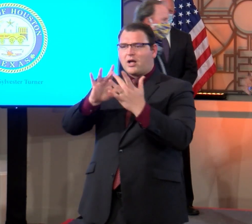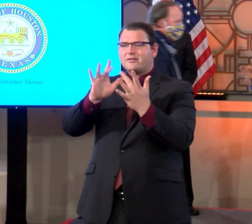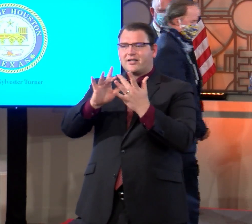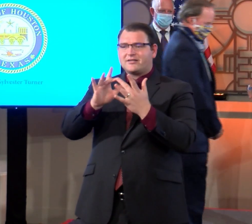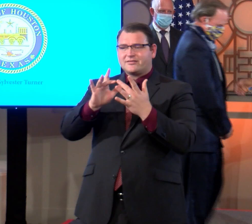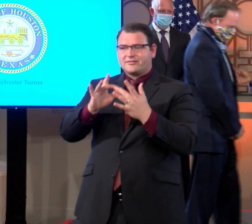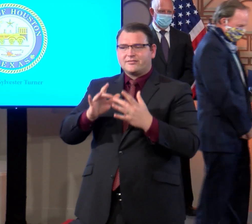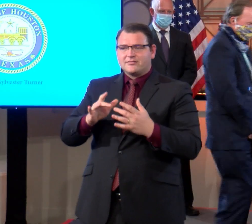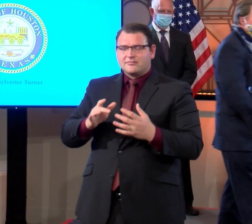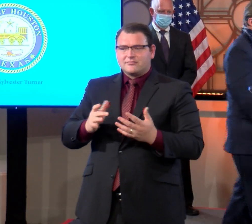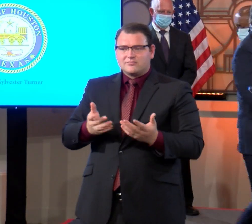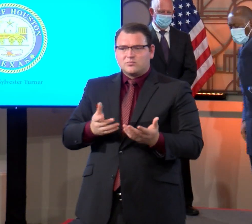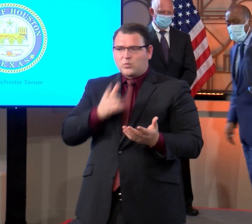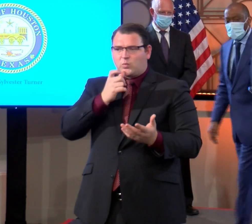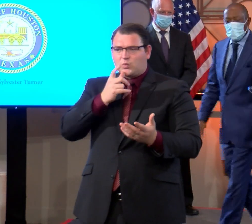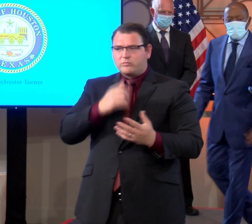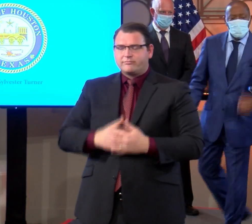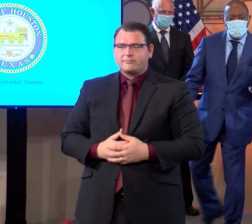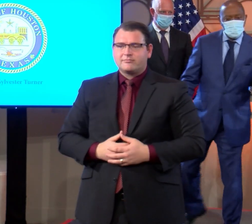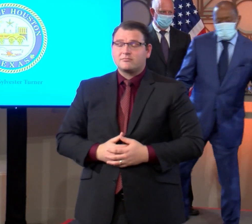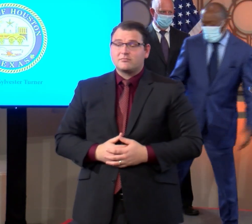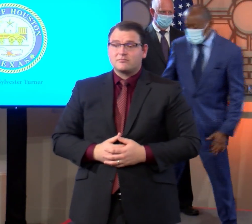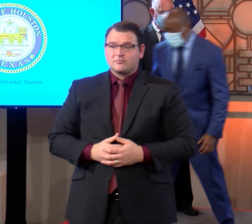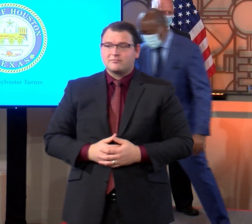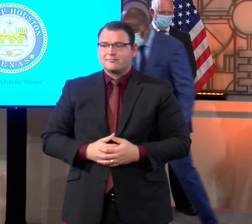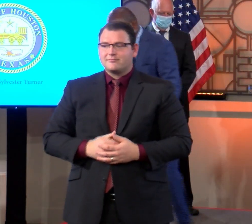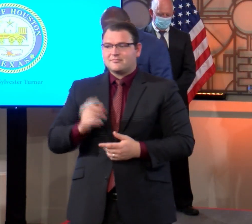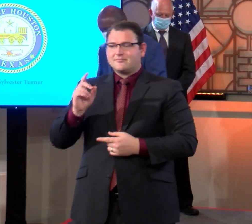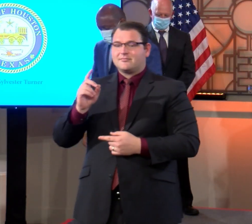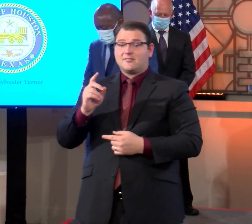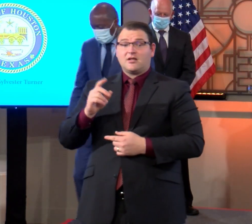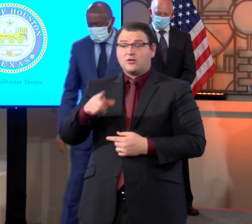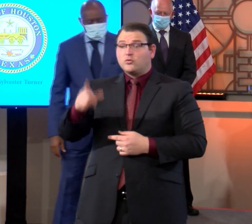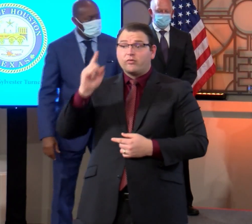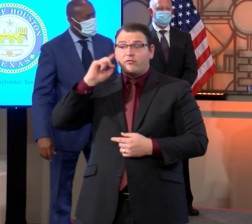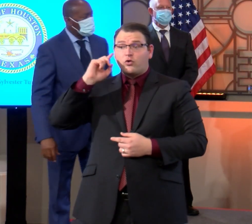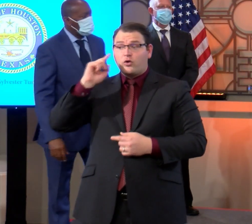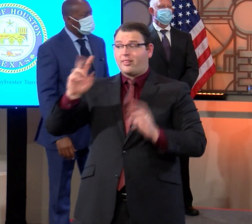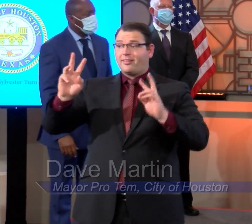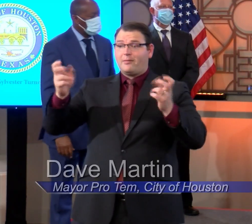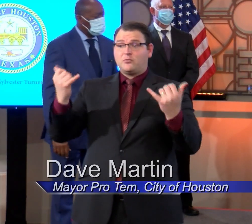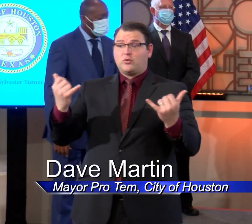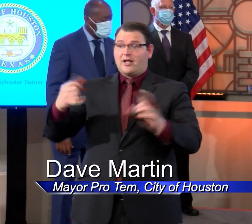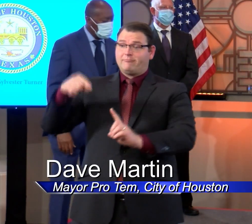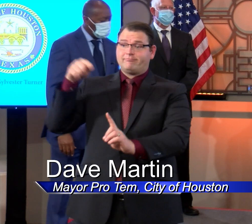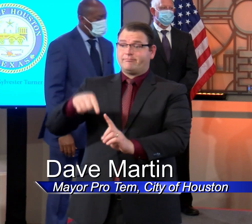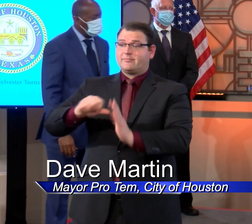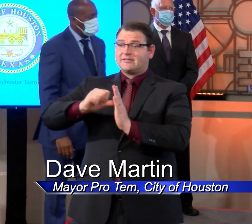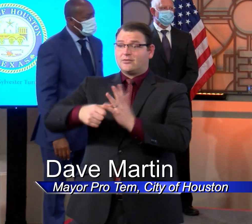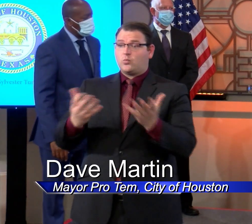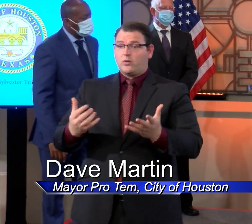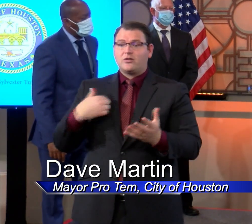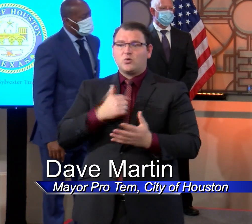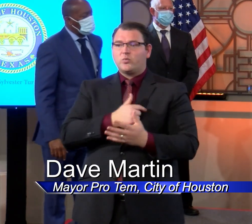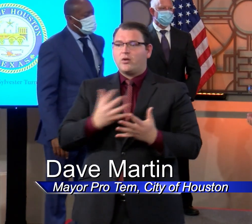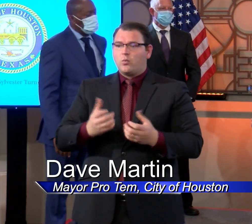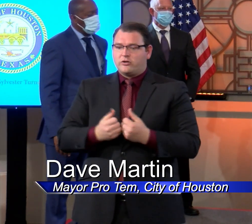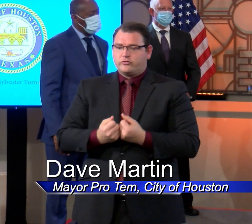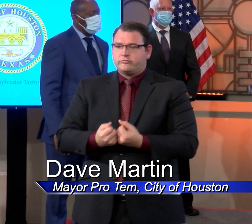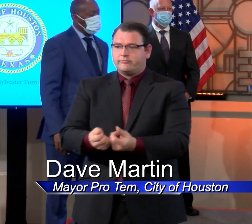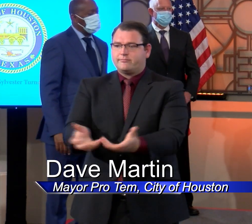city council members, get the mask? Yes, Mayor Pro Tem Dave Martin. and you heard the theme today. We're interested in issuing surgical masks